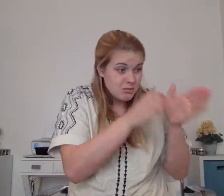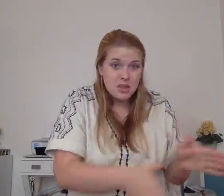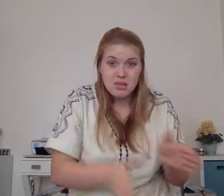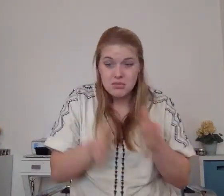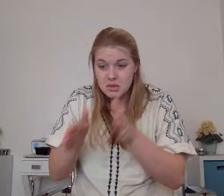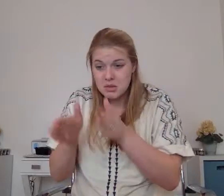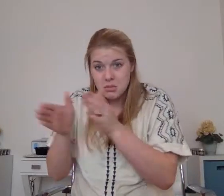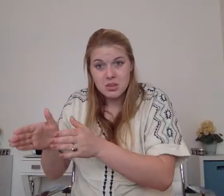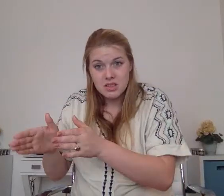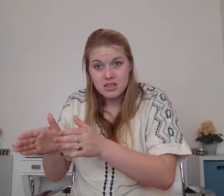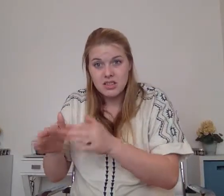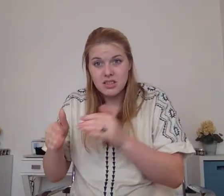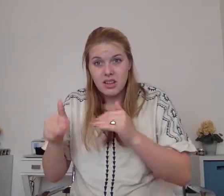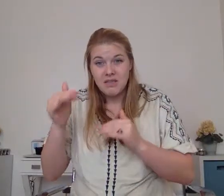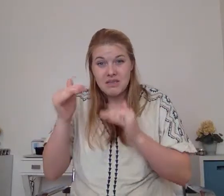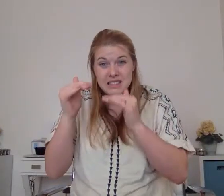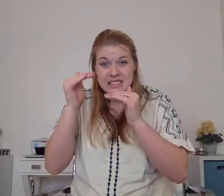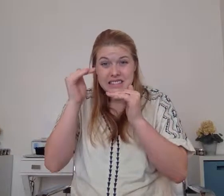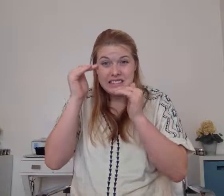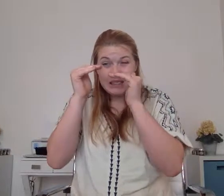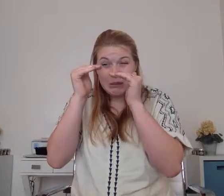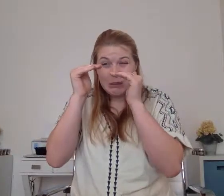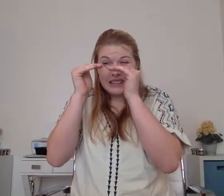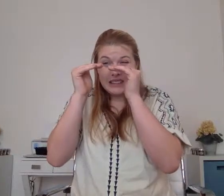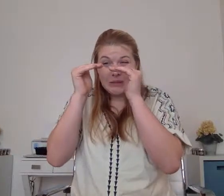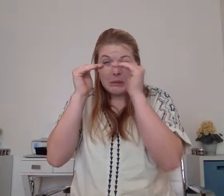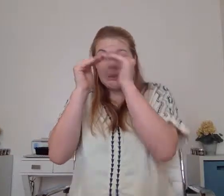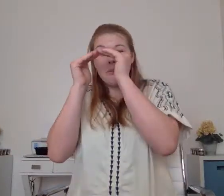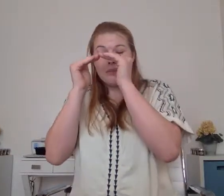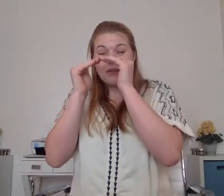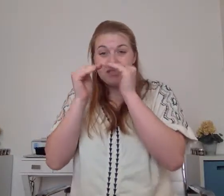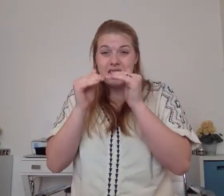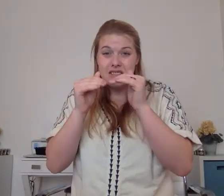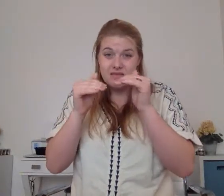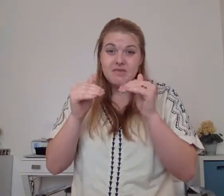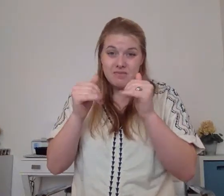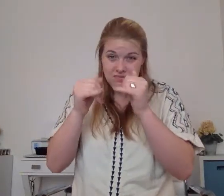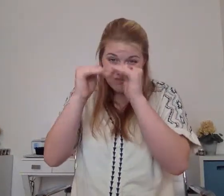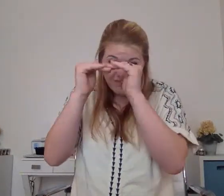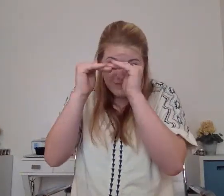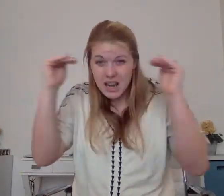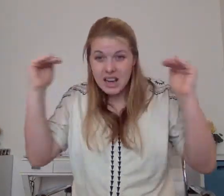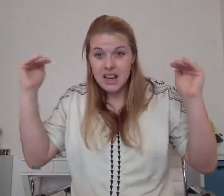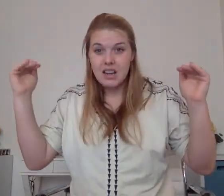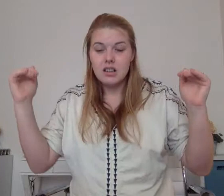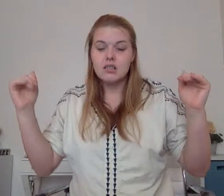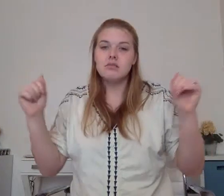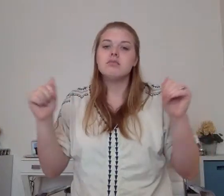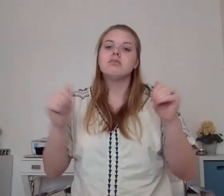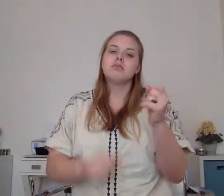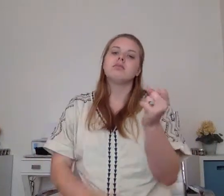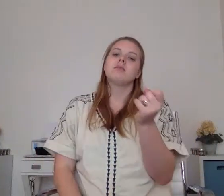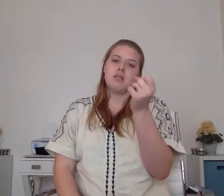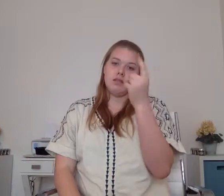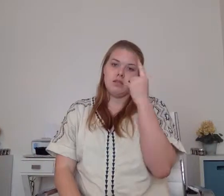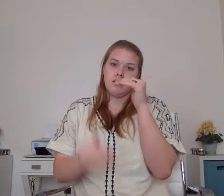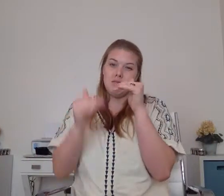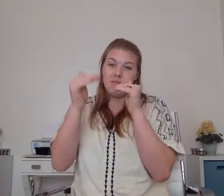points. So even stronger than my emotions is my awareness that not only gender, not